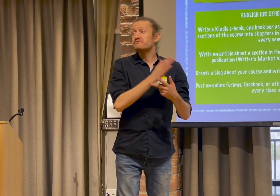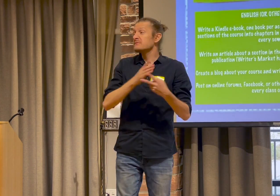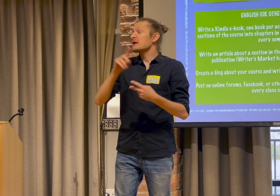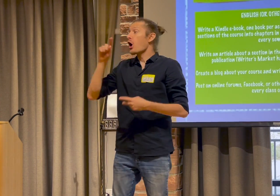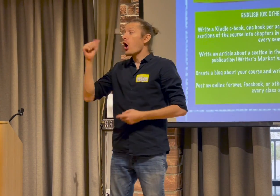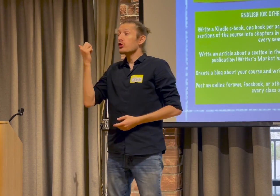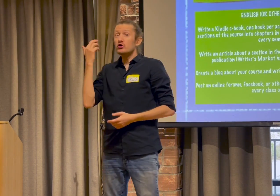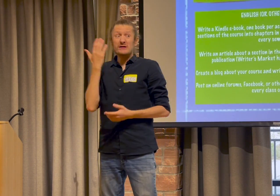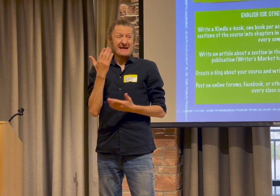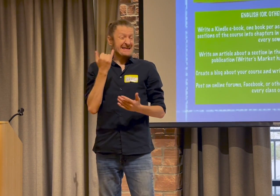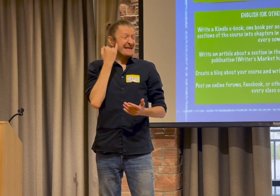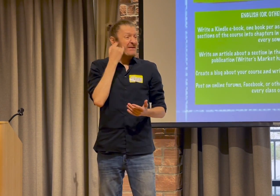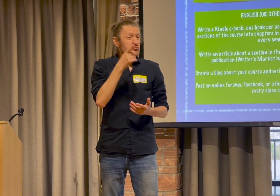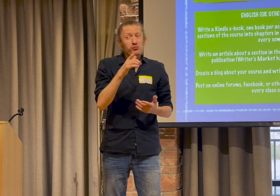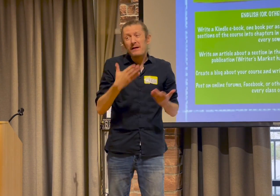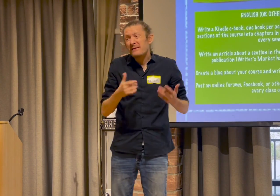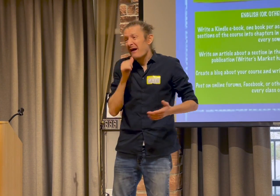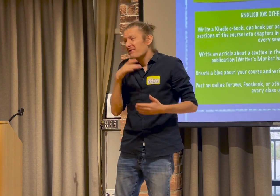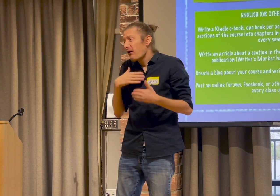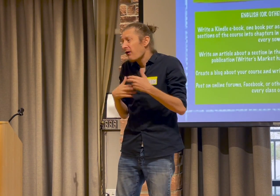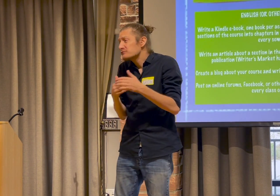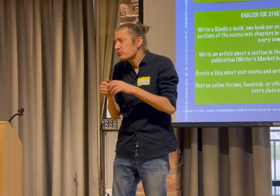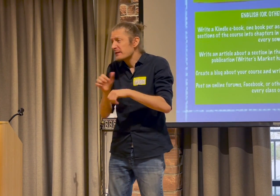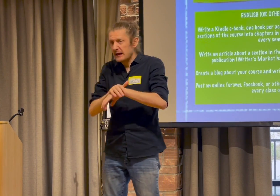It really looks good and benefits you.